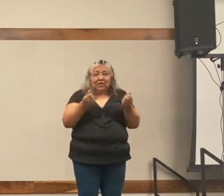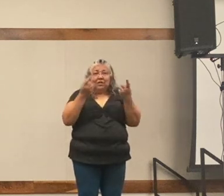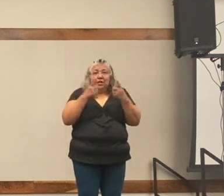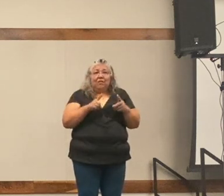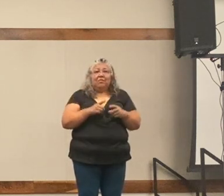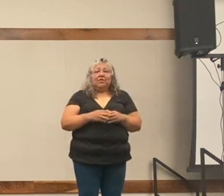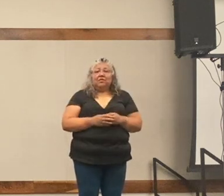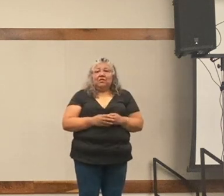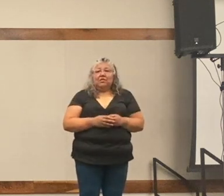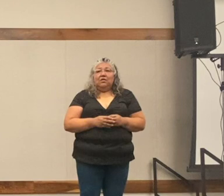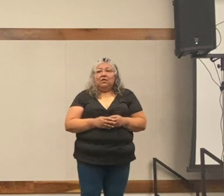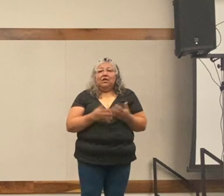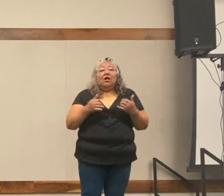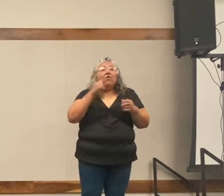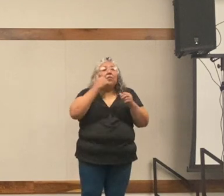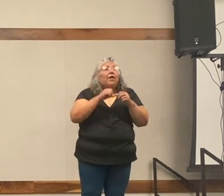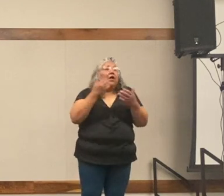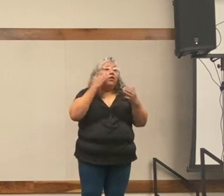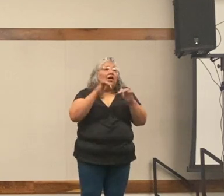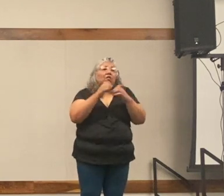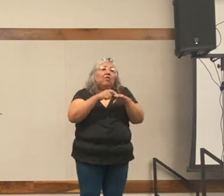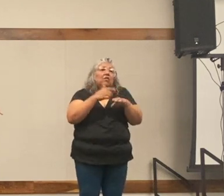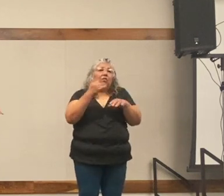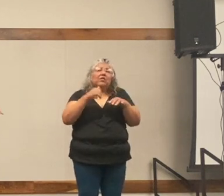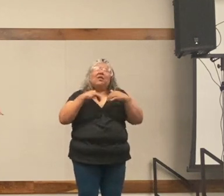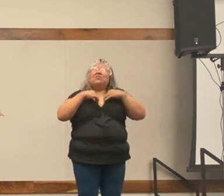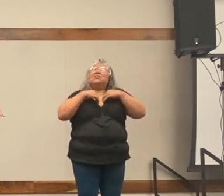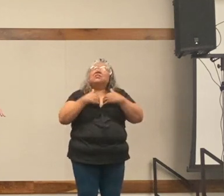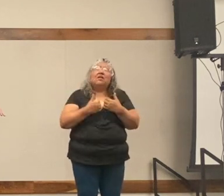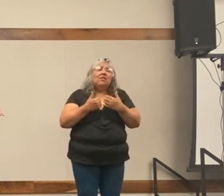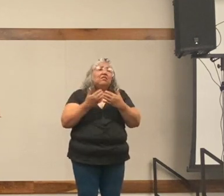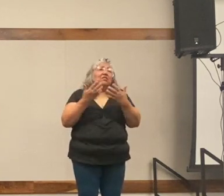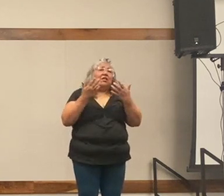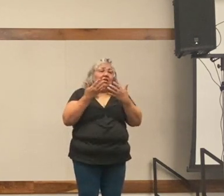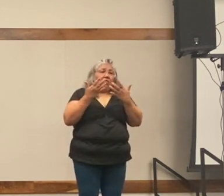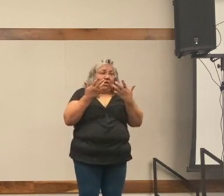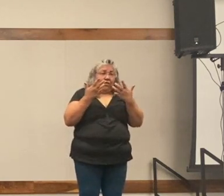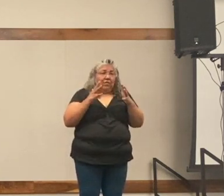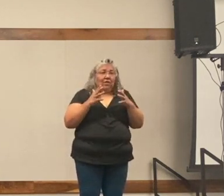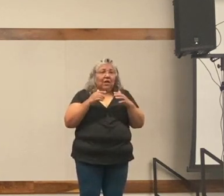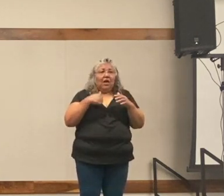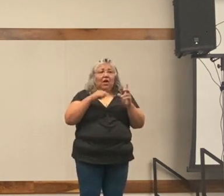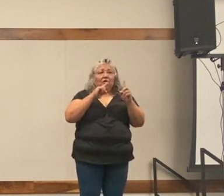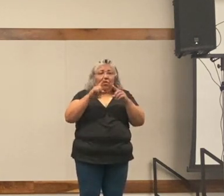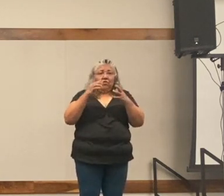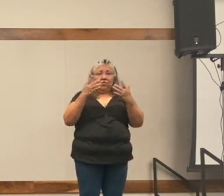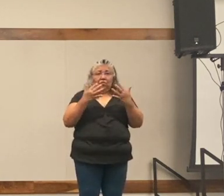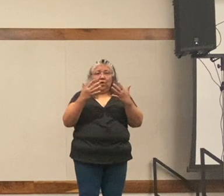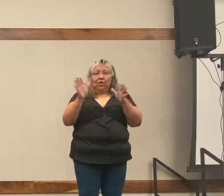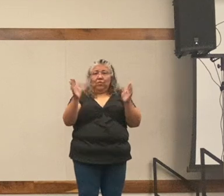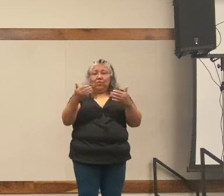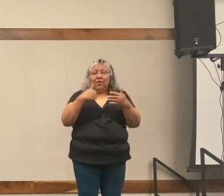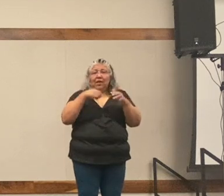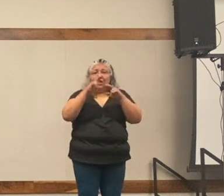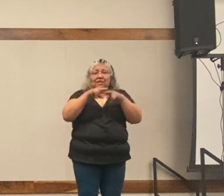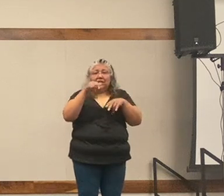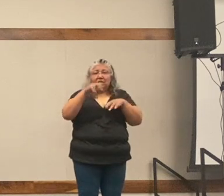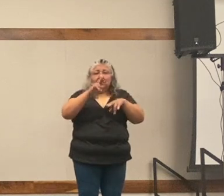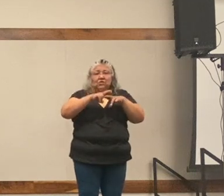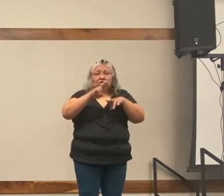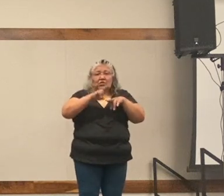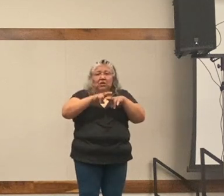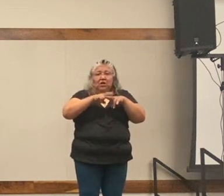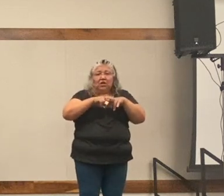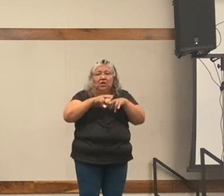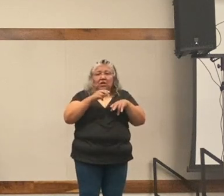happen. Now remember, I don't know how long it was, I was exhausted afterwards. Right? And so I go into the waiting room and I sit in this chair and